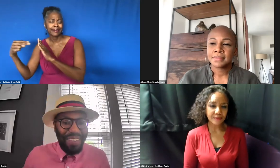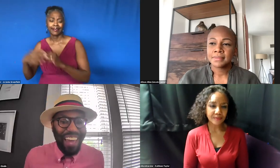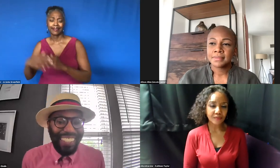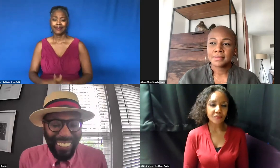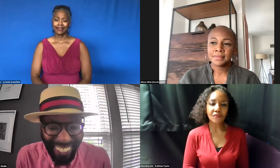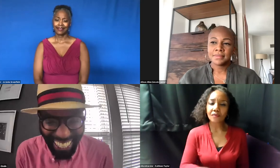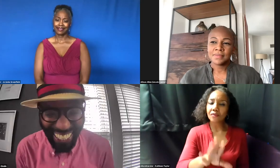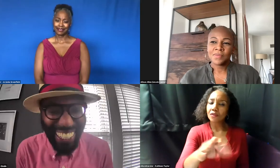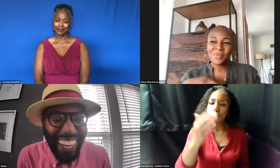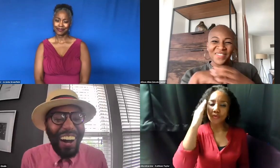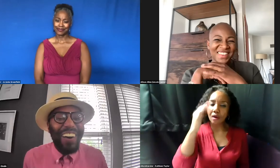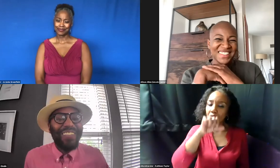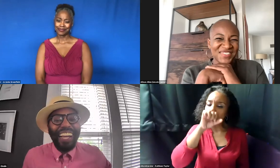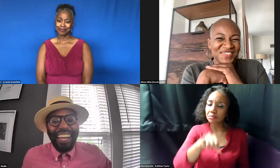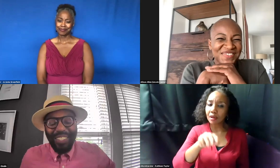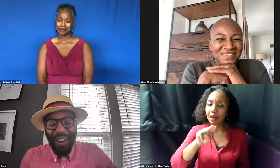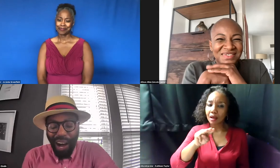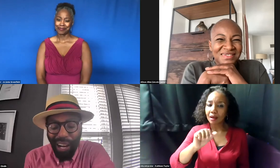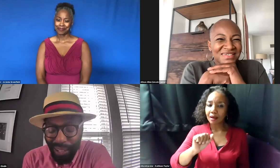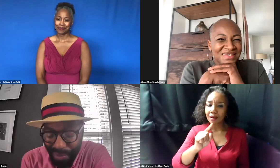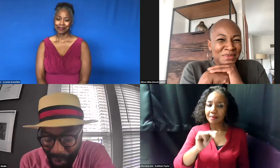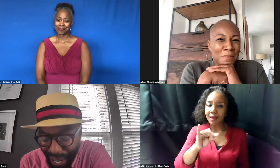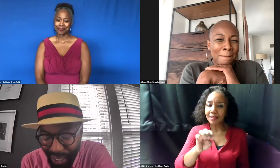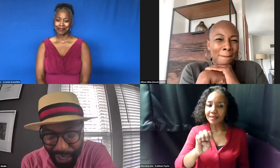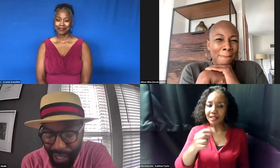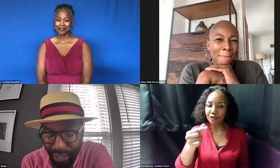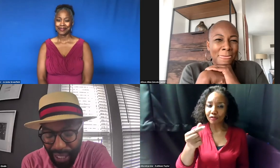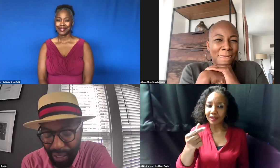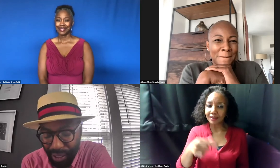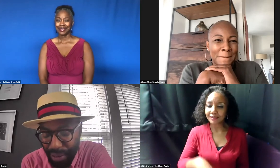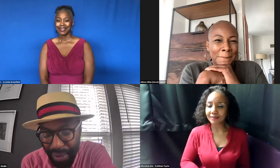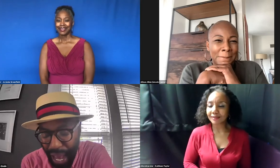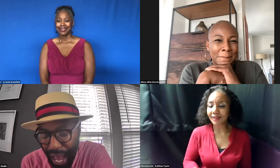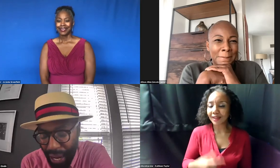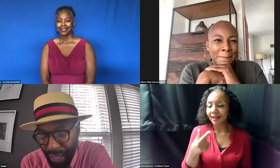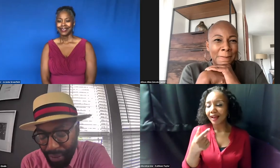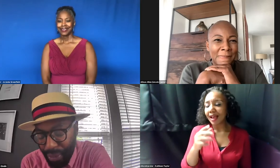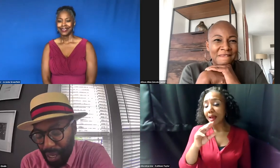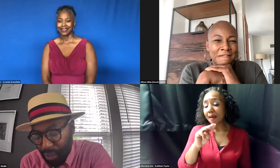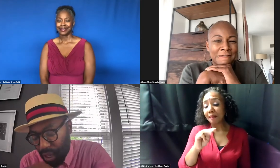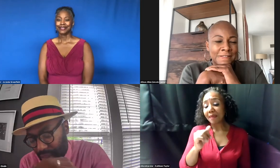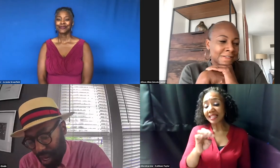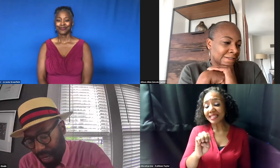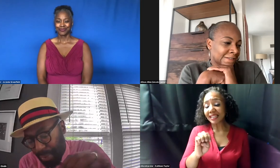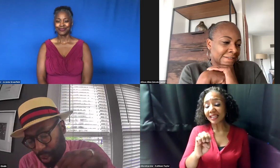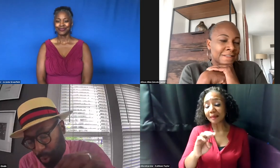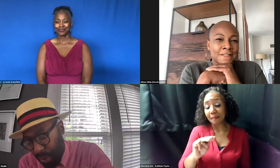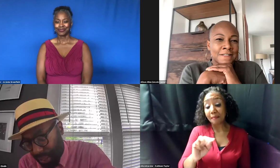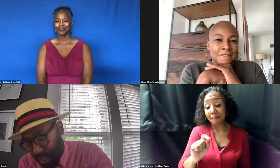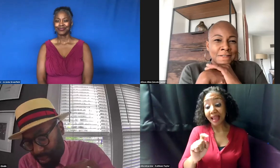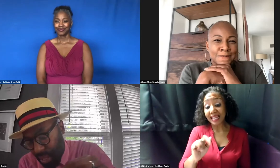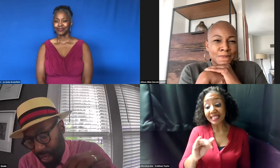love I am with Maxine Green. you know, Maxine Green is everything to me. I mean, as far as theory, but